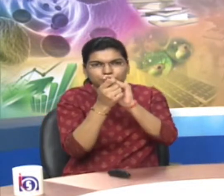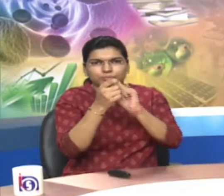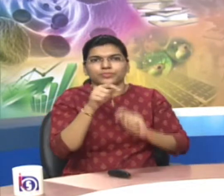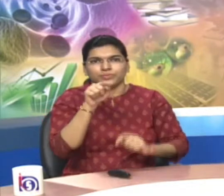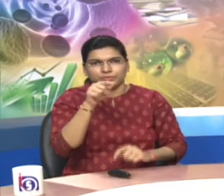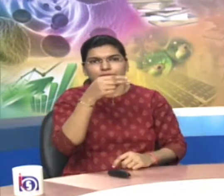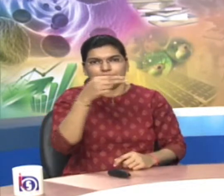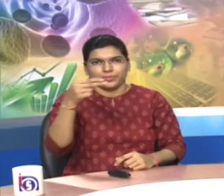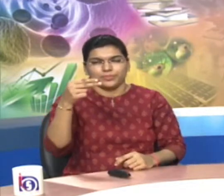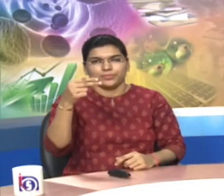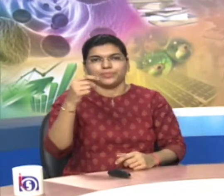rename.